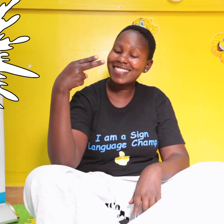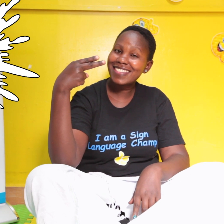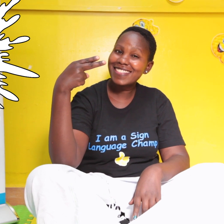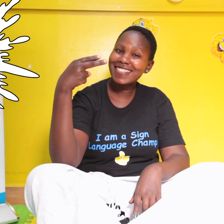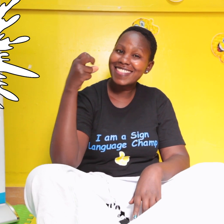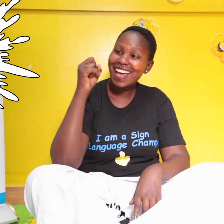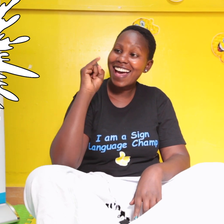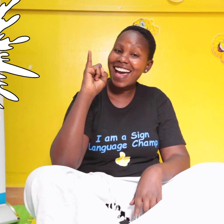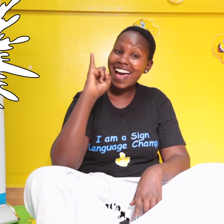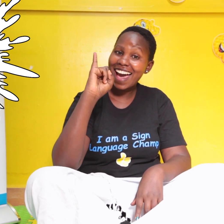I,